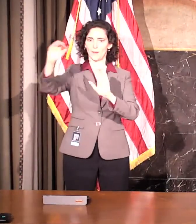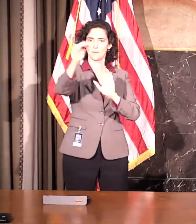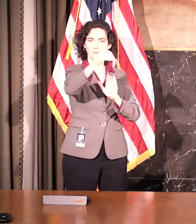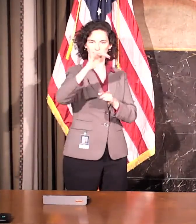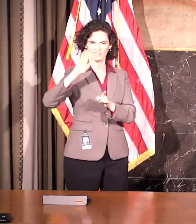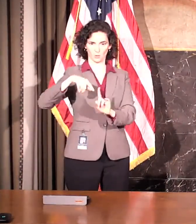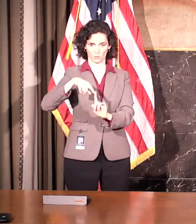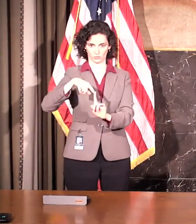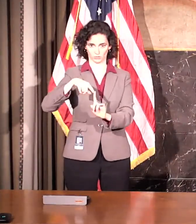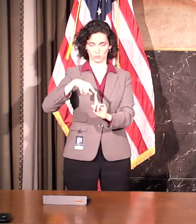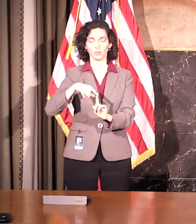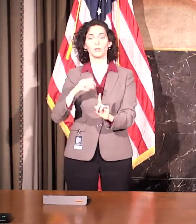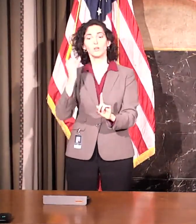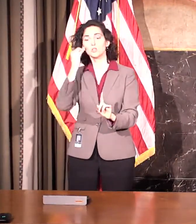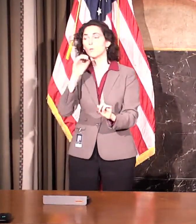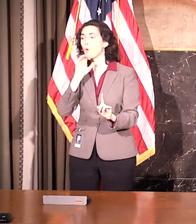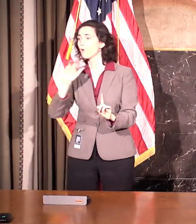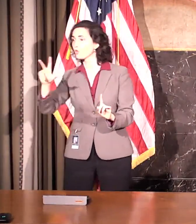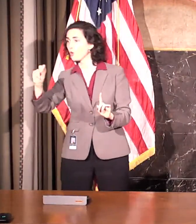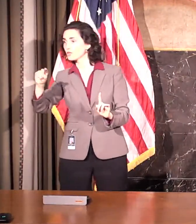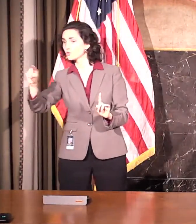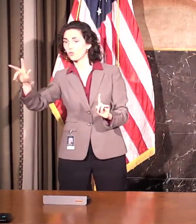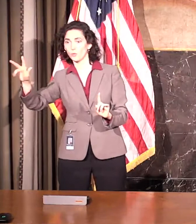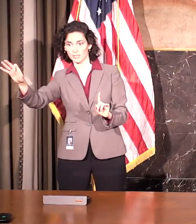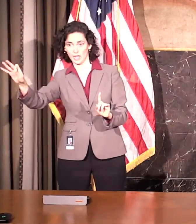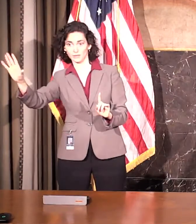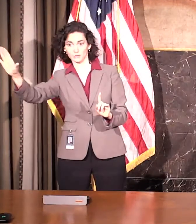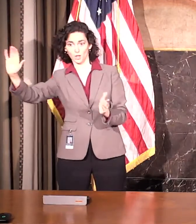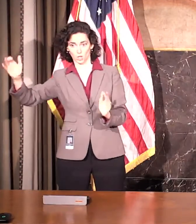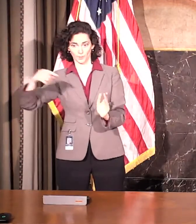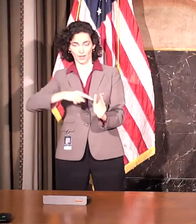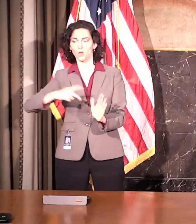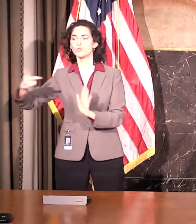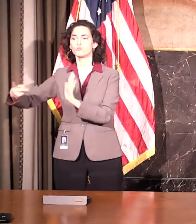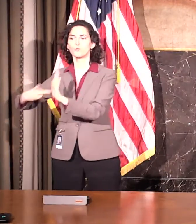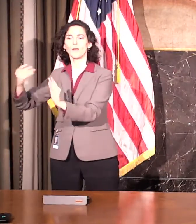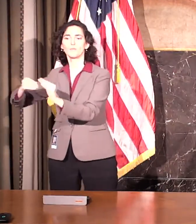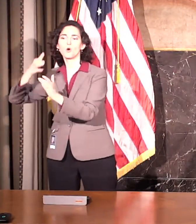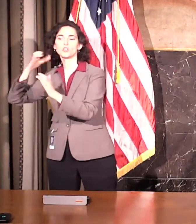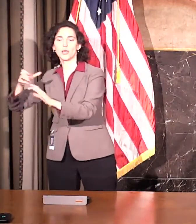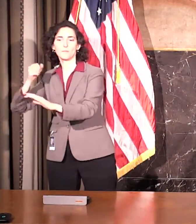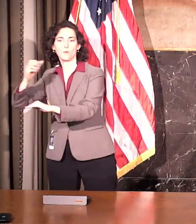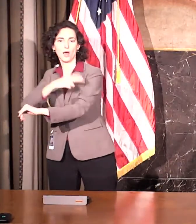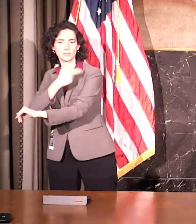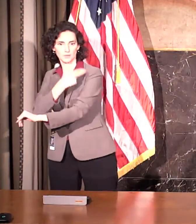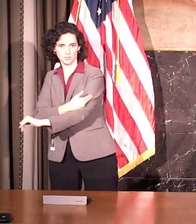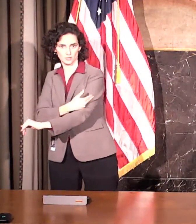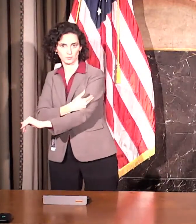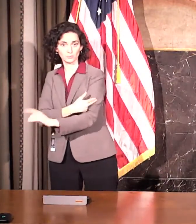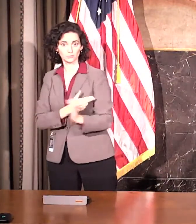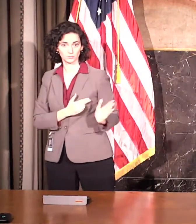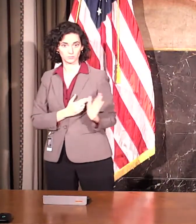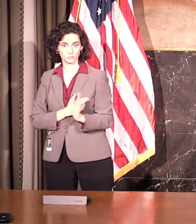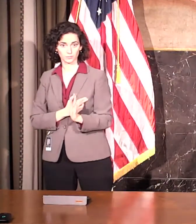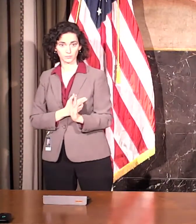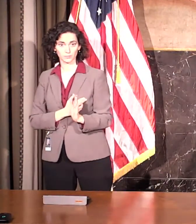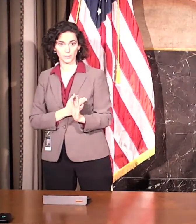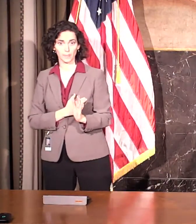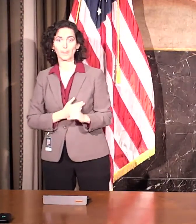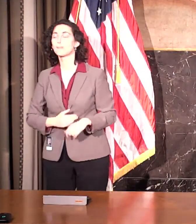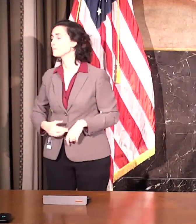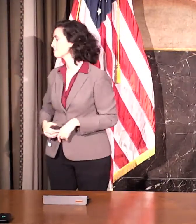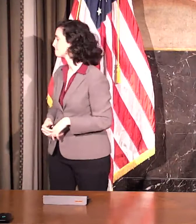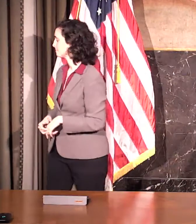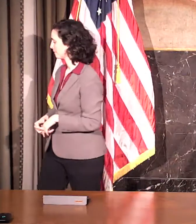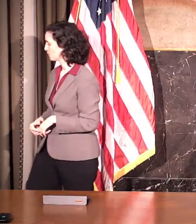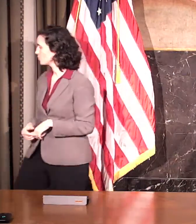if you're 30 to 39, you're 2 times more likely to be hospitalized and 4 times more likely to die. And then you go